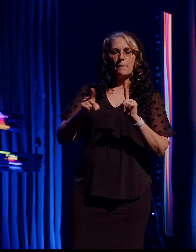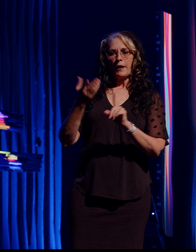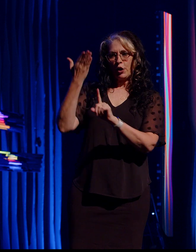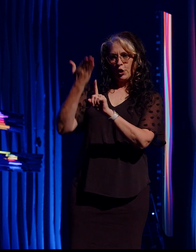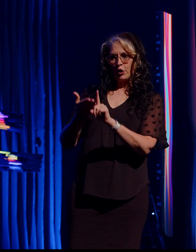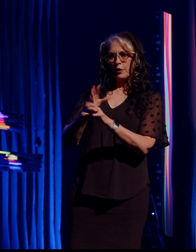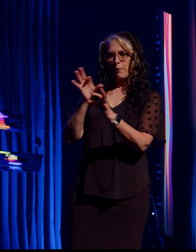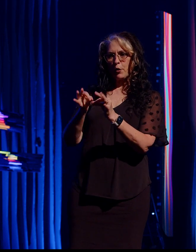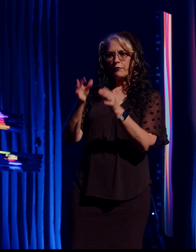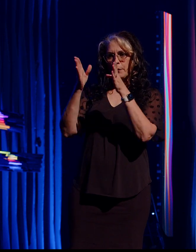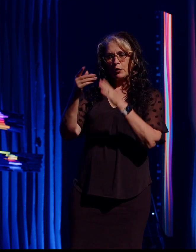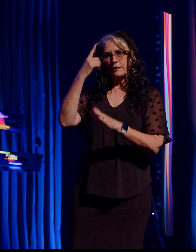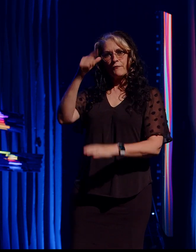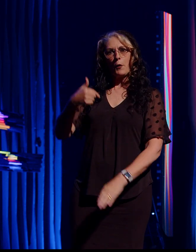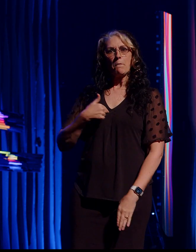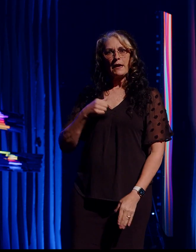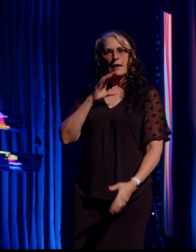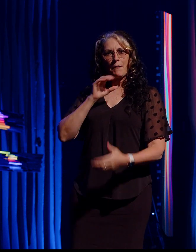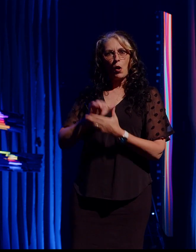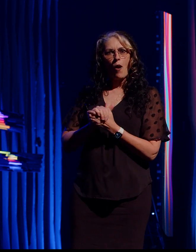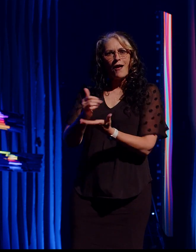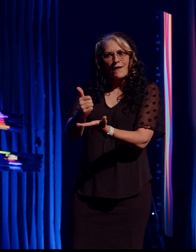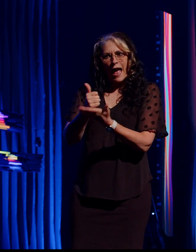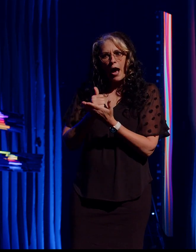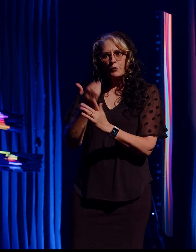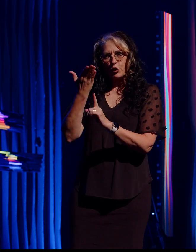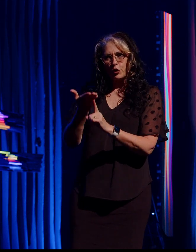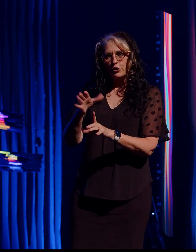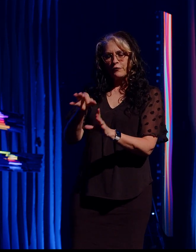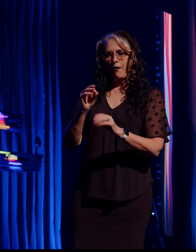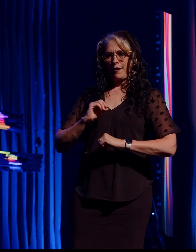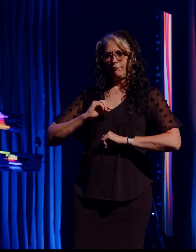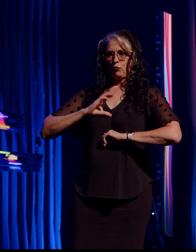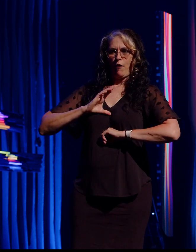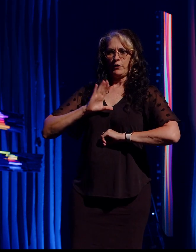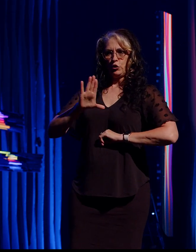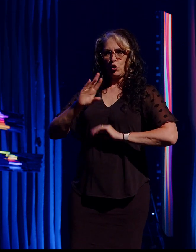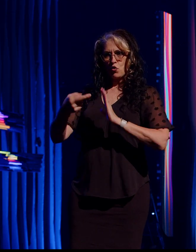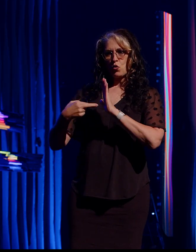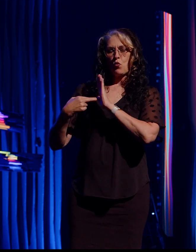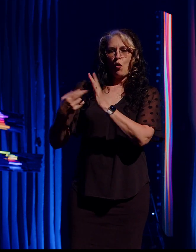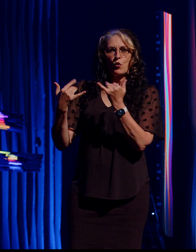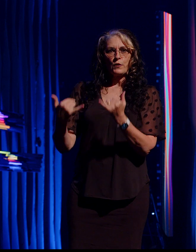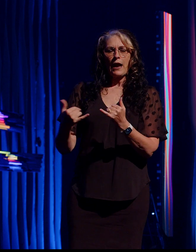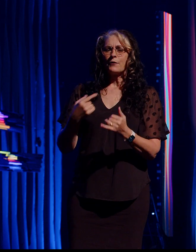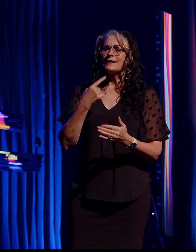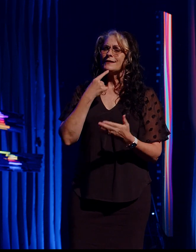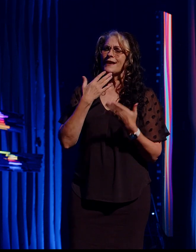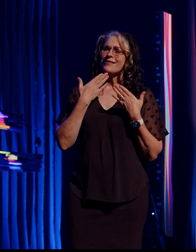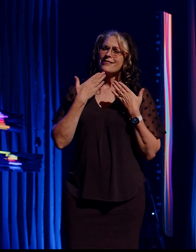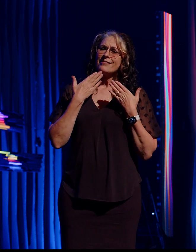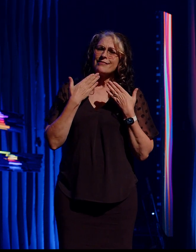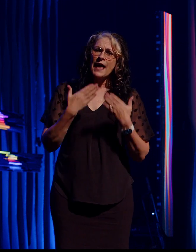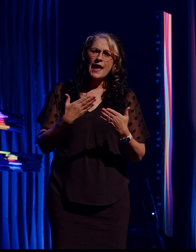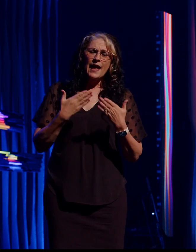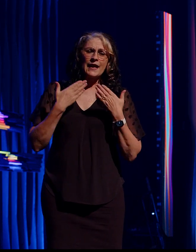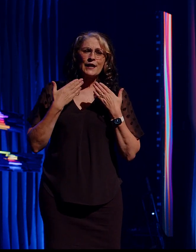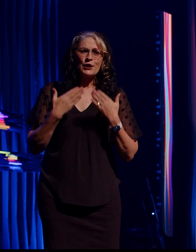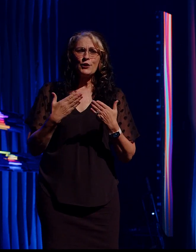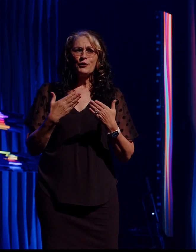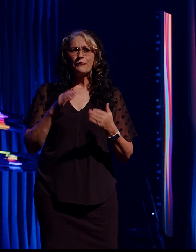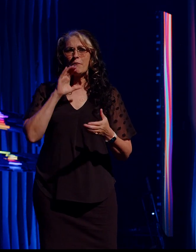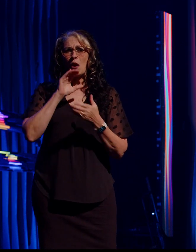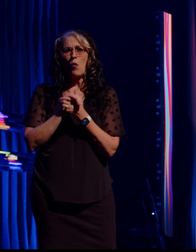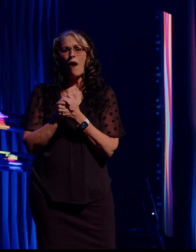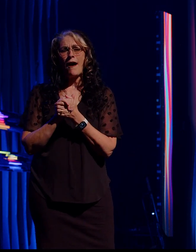the perfect person for me. And that you've even helped her find confidence in the role that she's in now. So I just wanna say thank you from the bottom of my heart, from Natalie